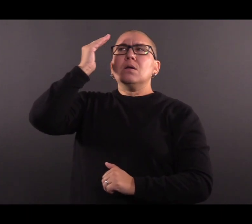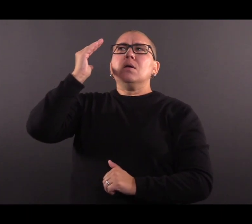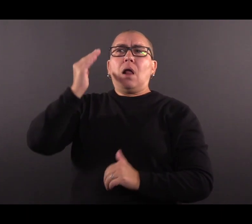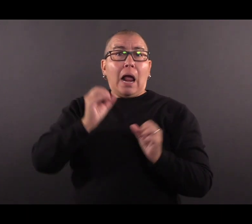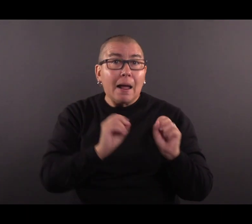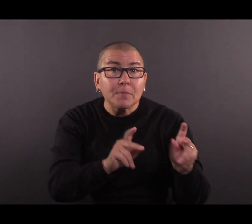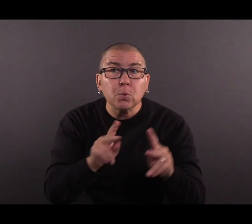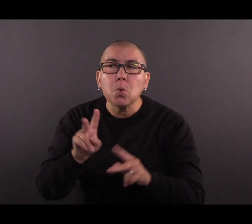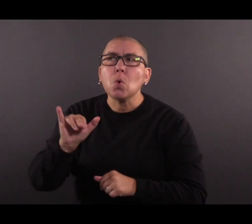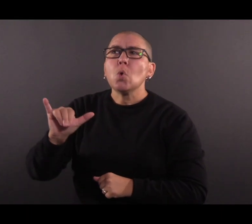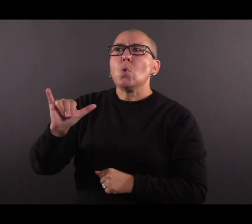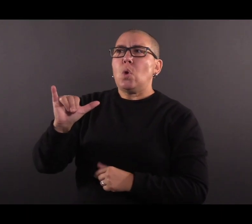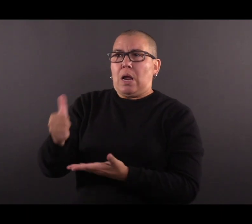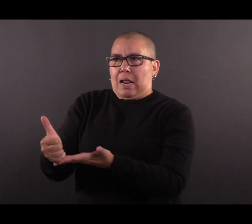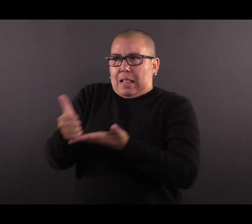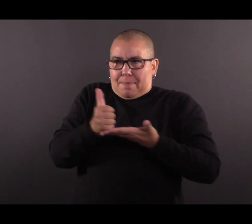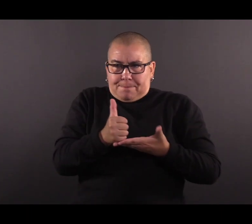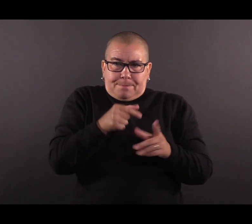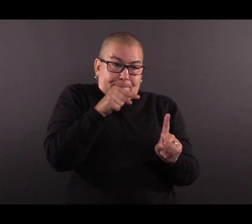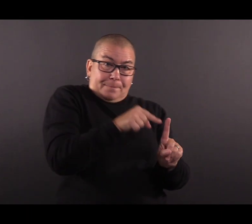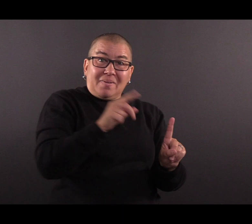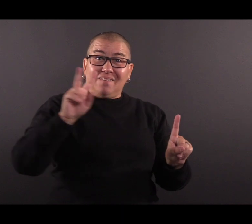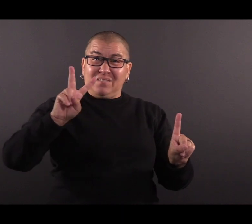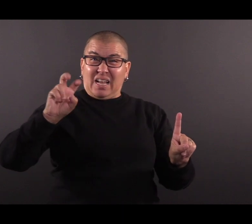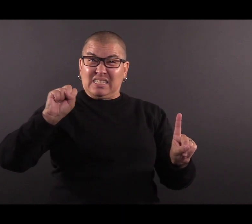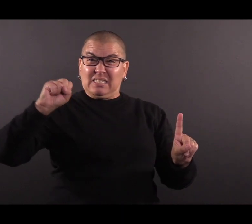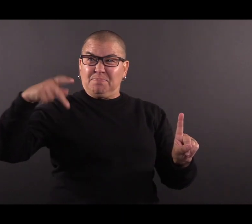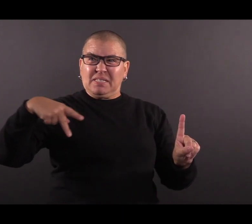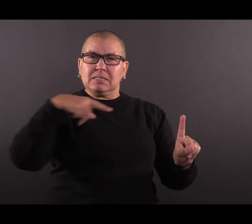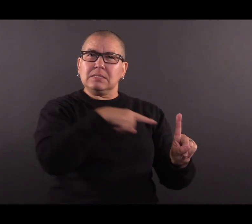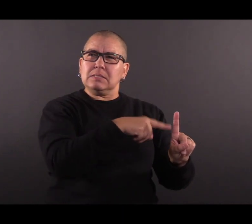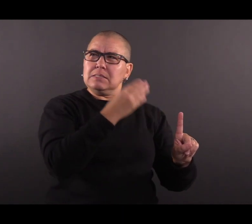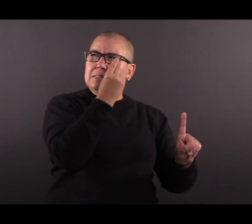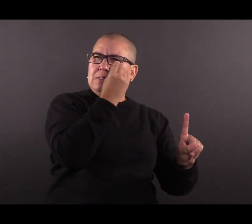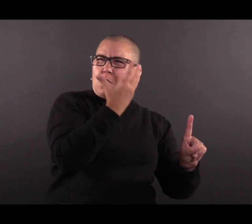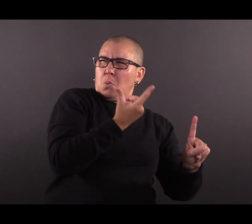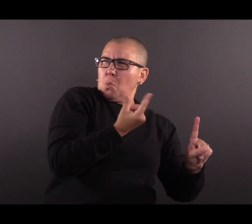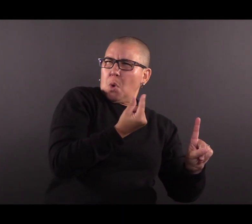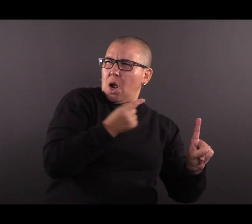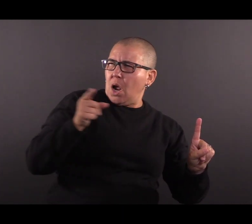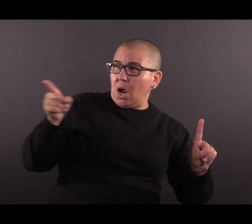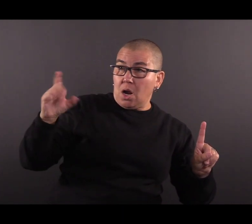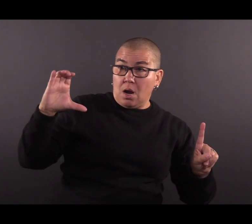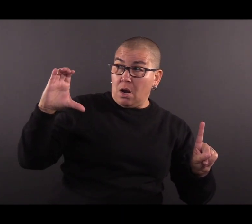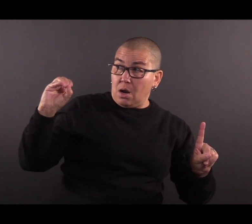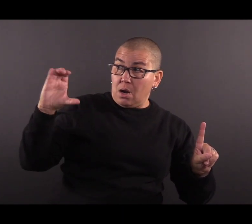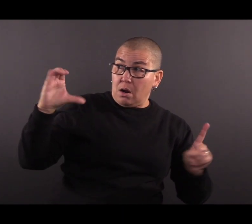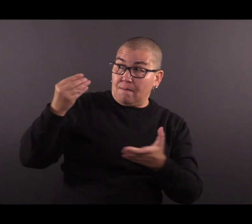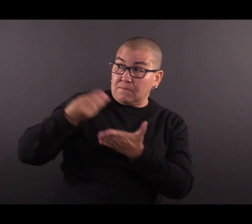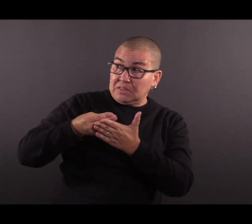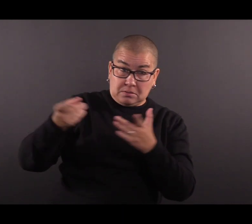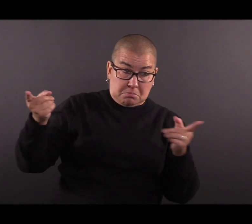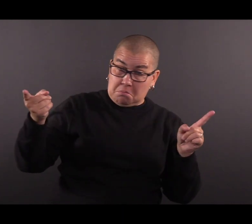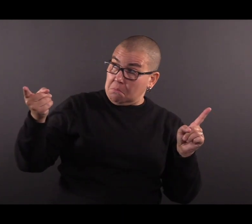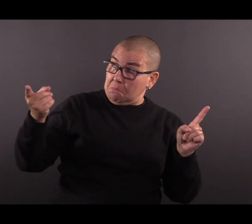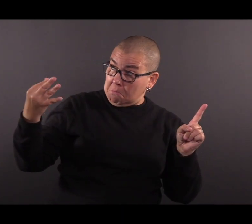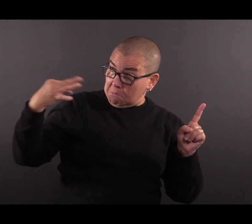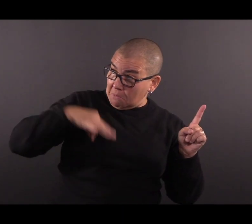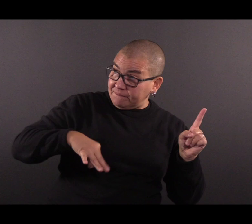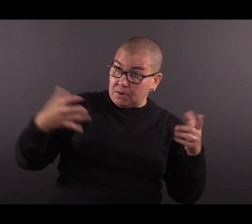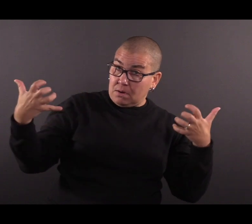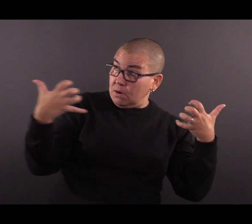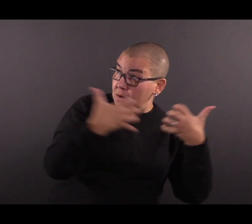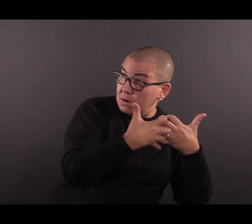that will help victim service providers, VSPs, consider whether COC program funding may be a good match